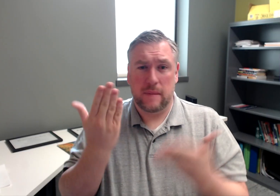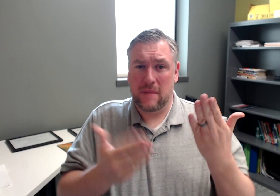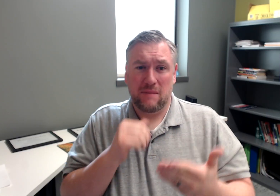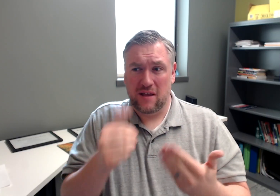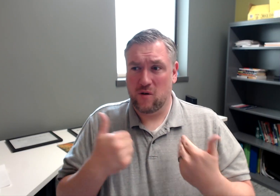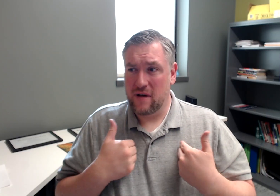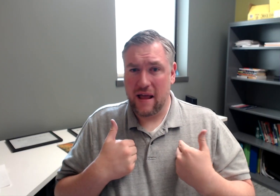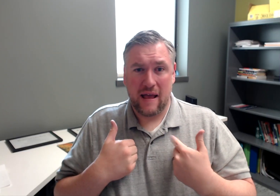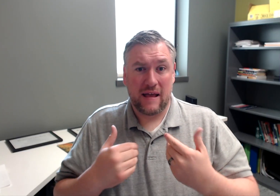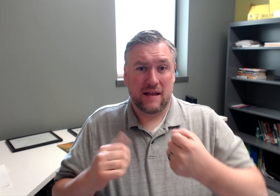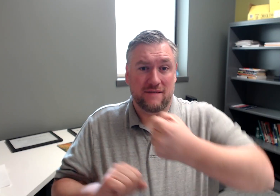content.